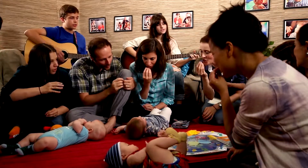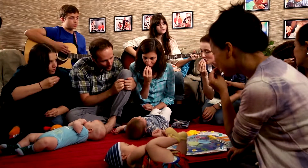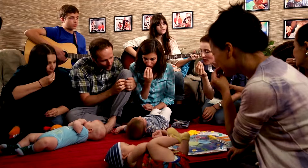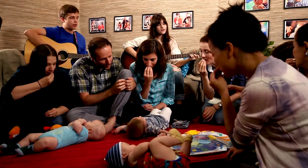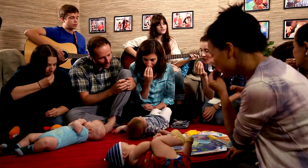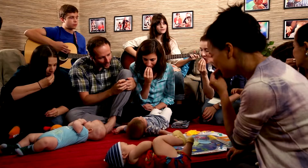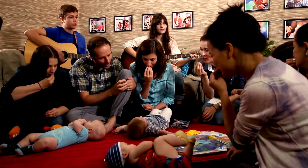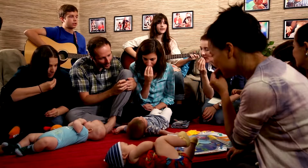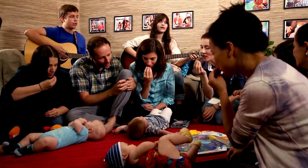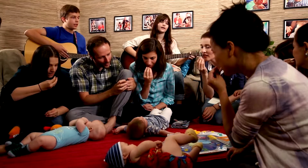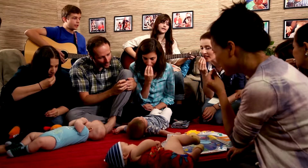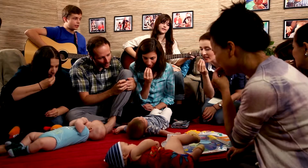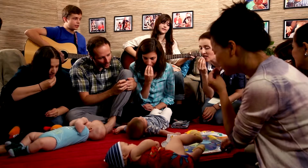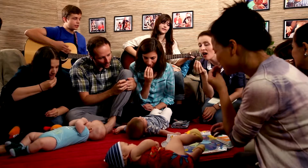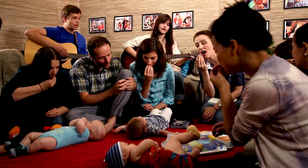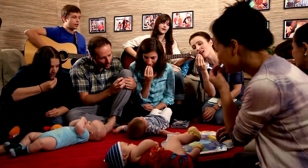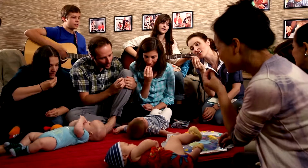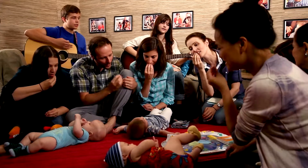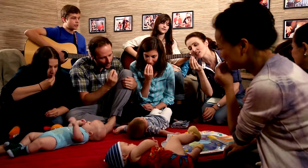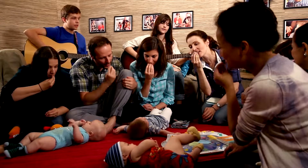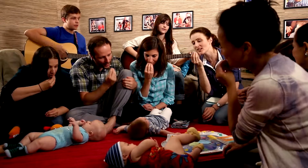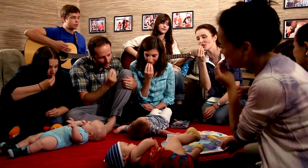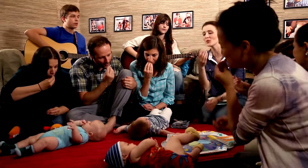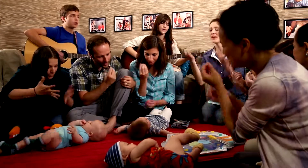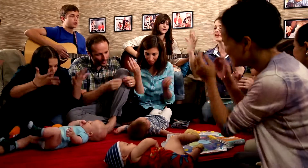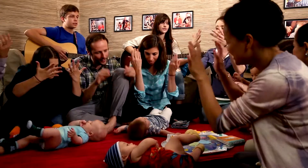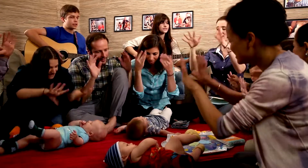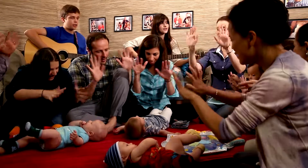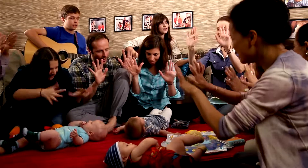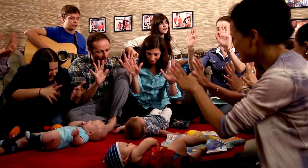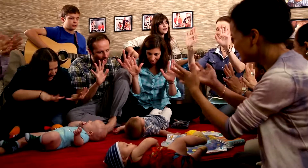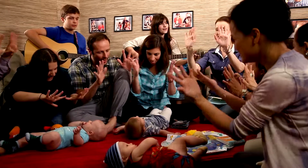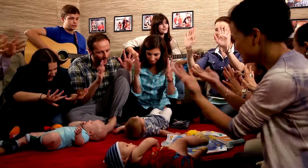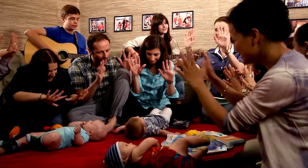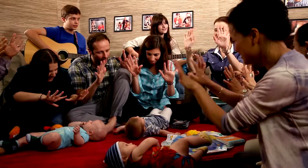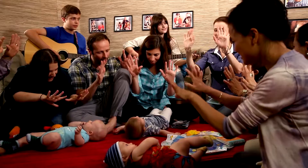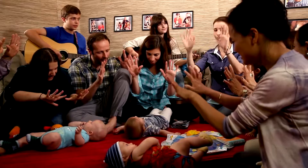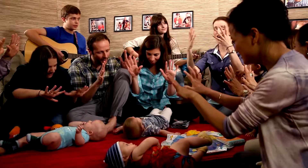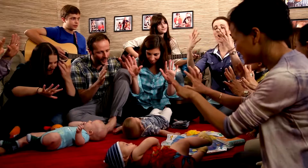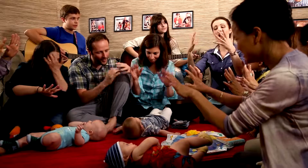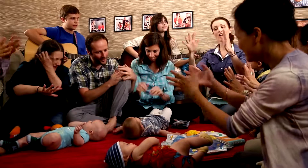such fun. We'll eat until we're done. All